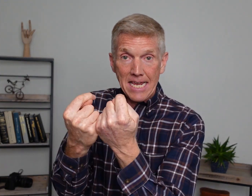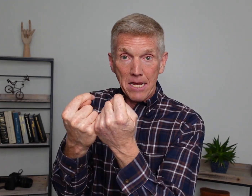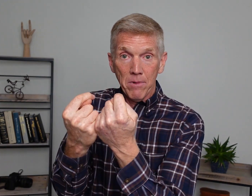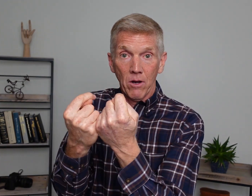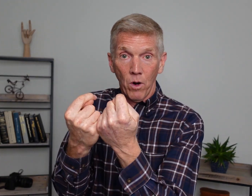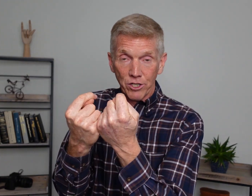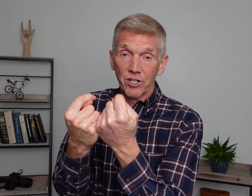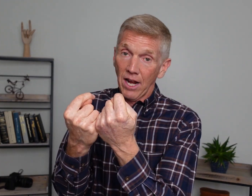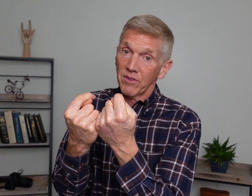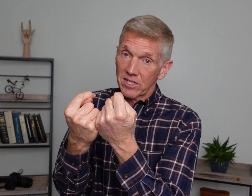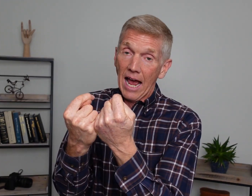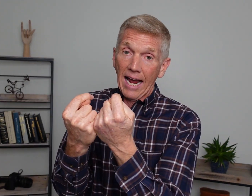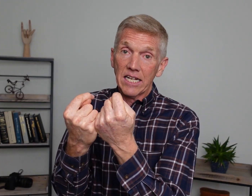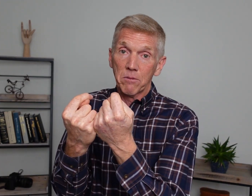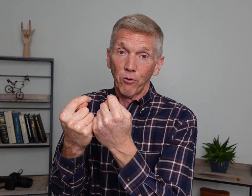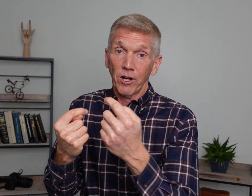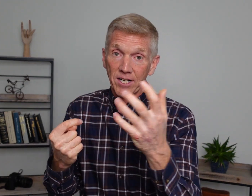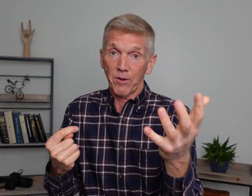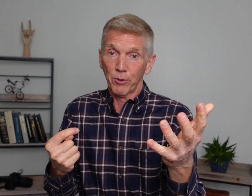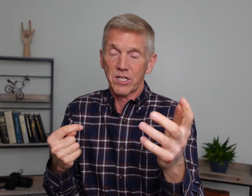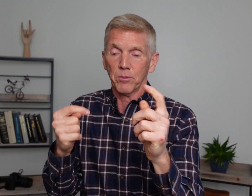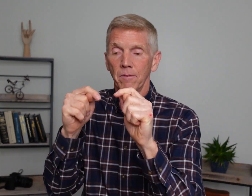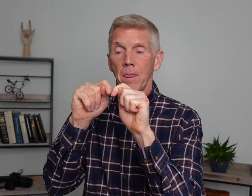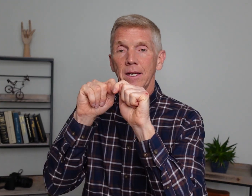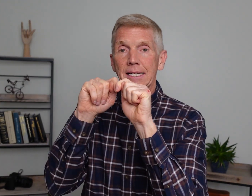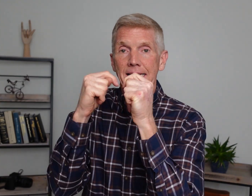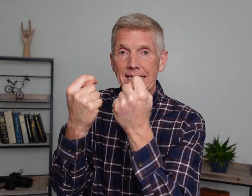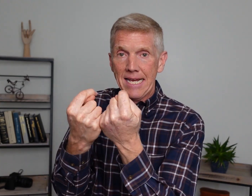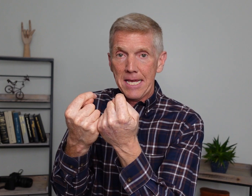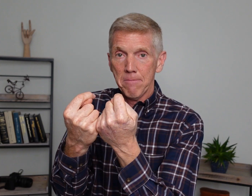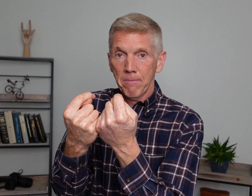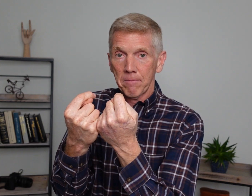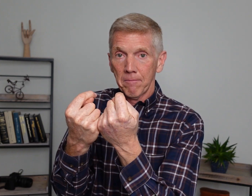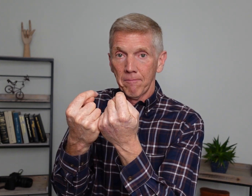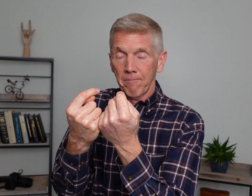Team, I want you to understand the signs before you understand the principle. Team.